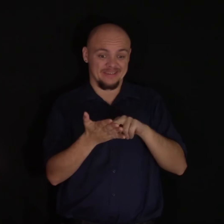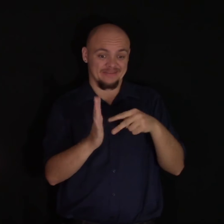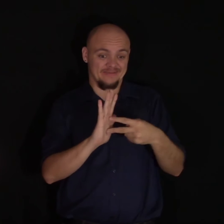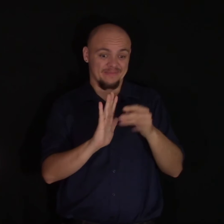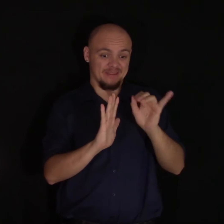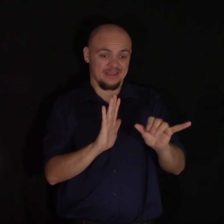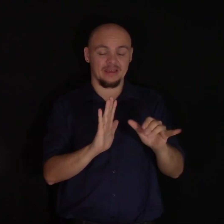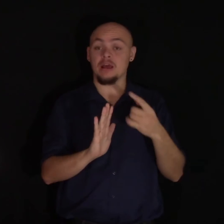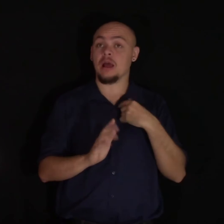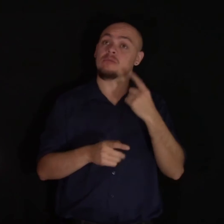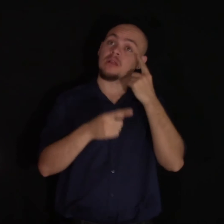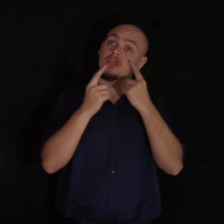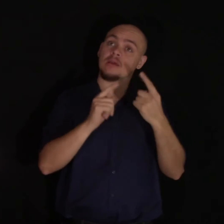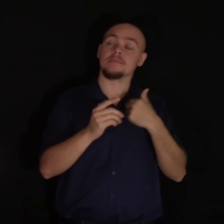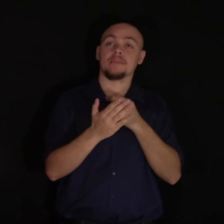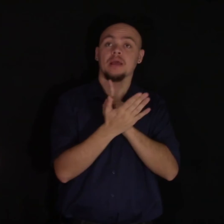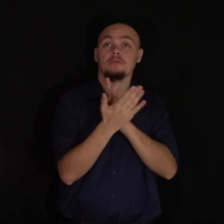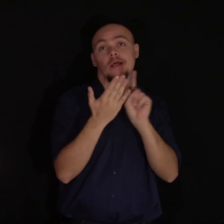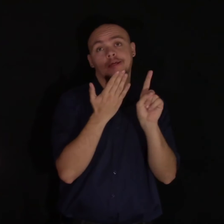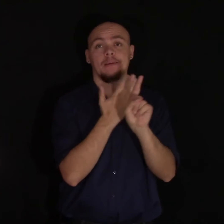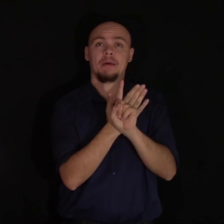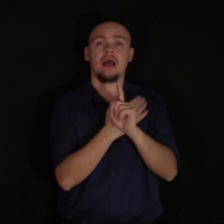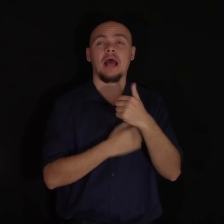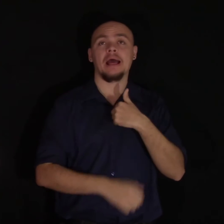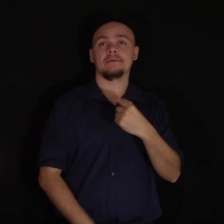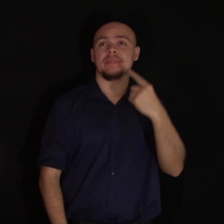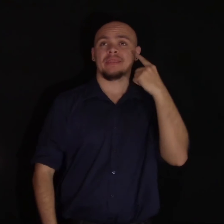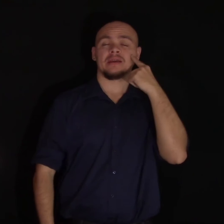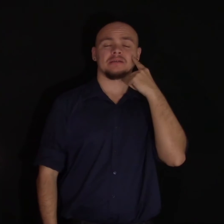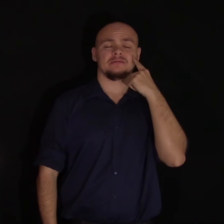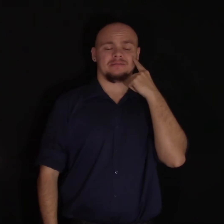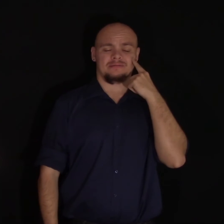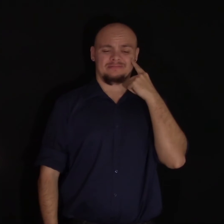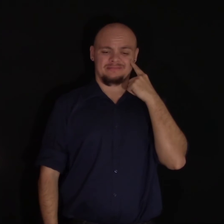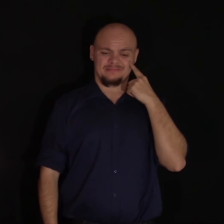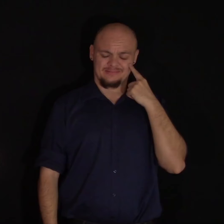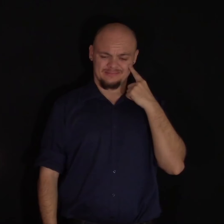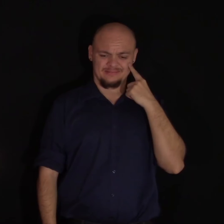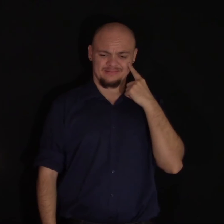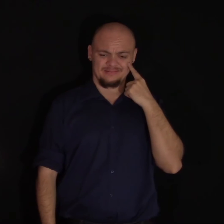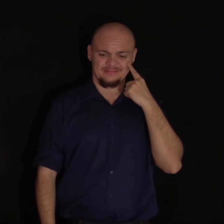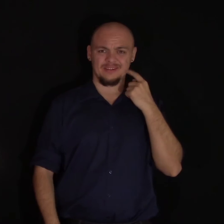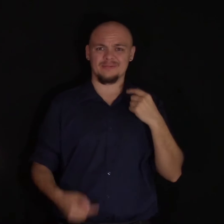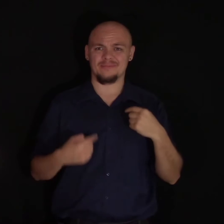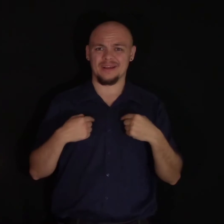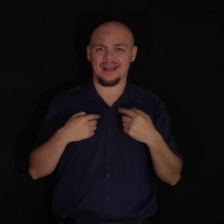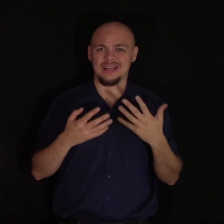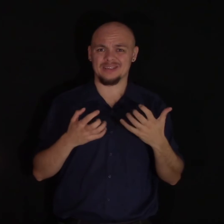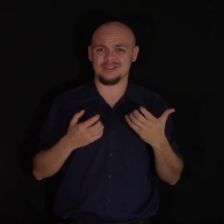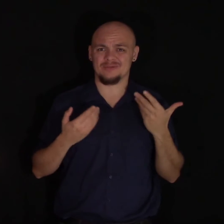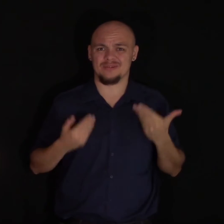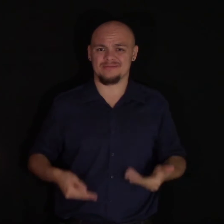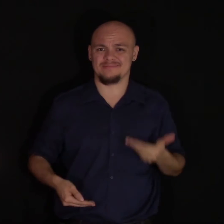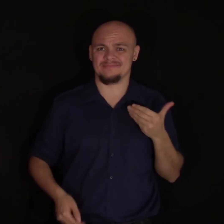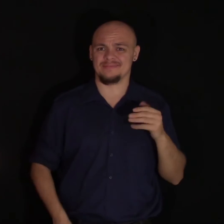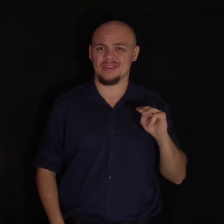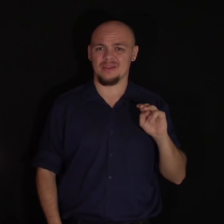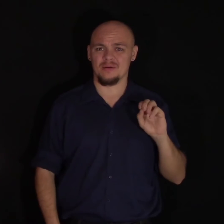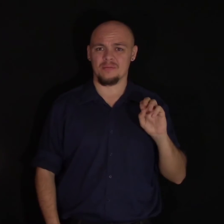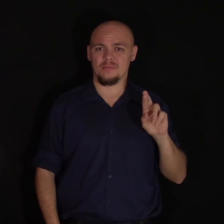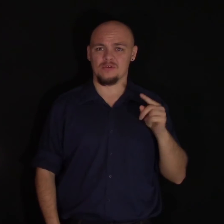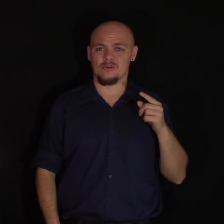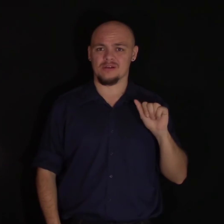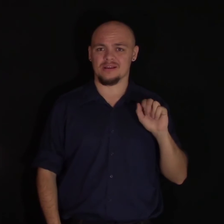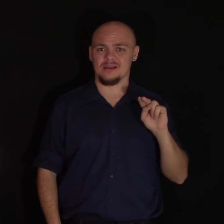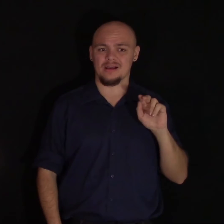Every time I would think about coming out in the past, I would think to myself, but I just want to be known as Morgana,